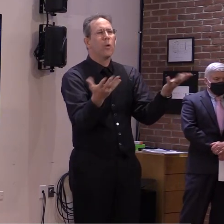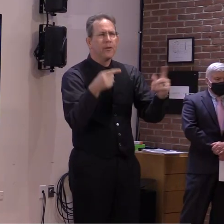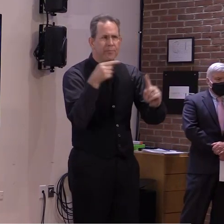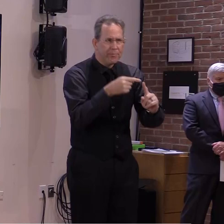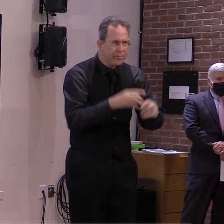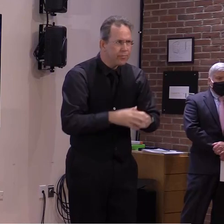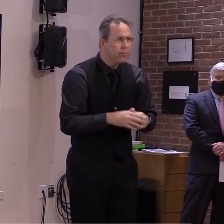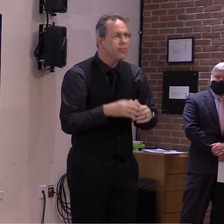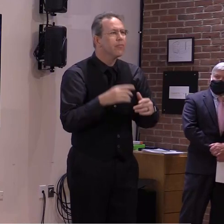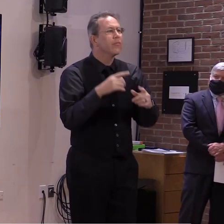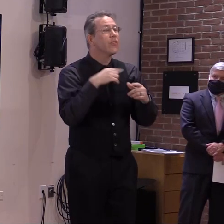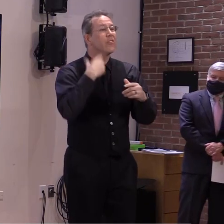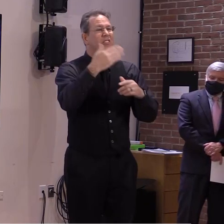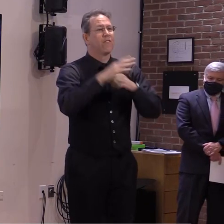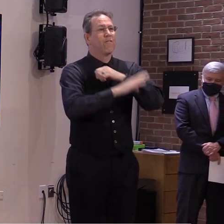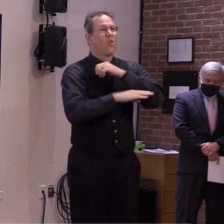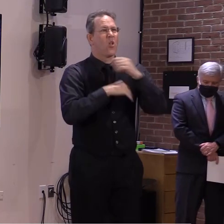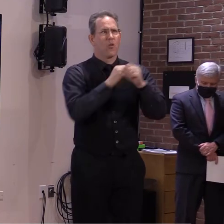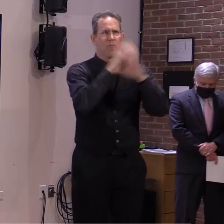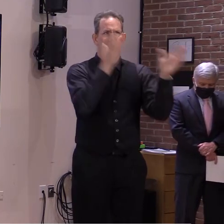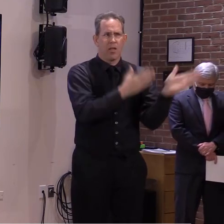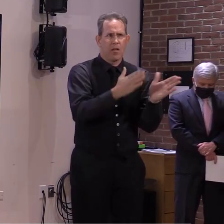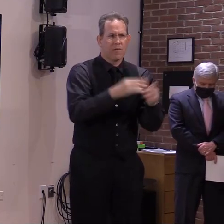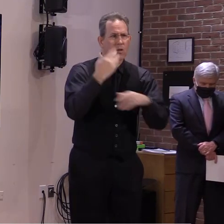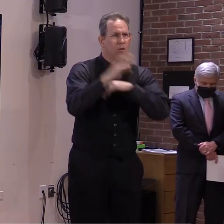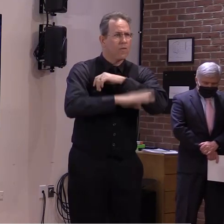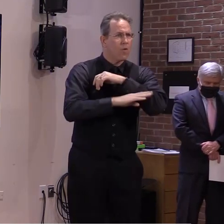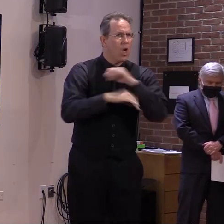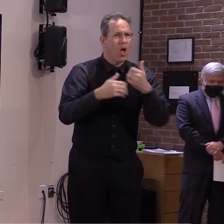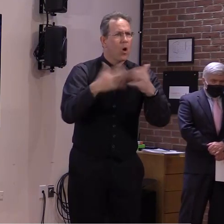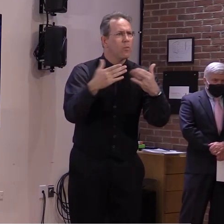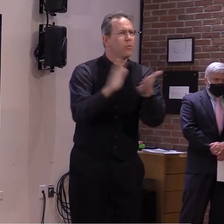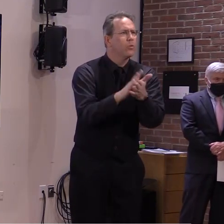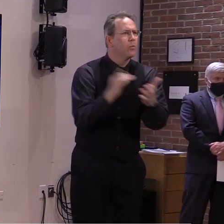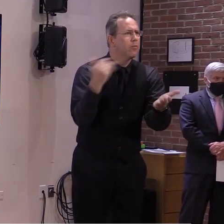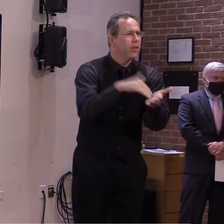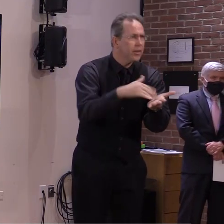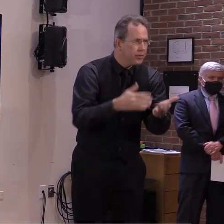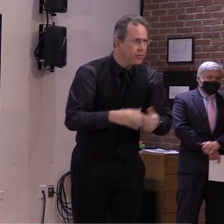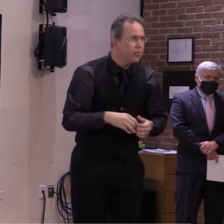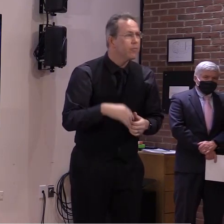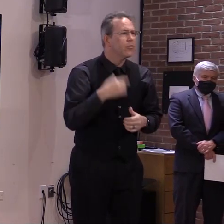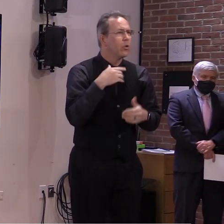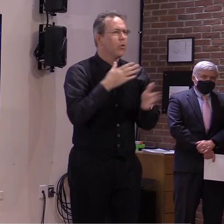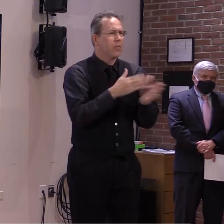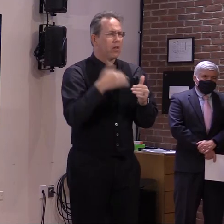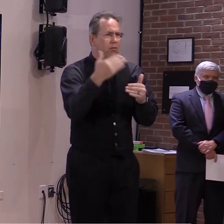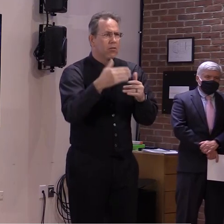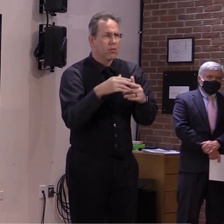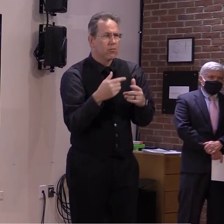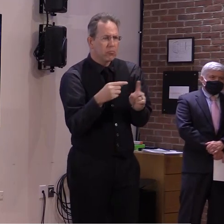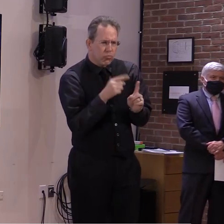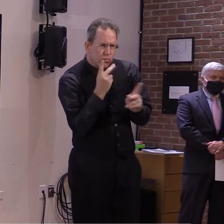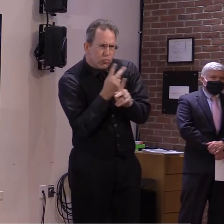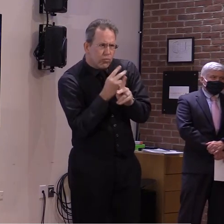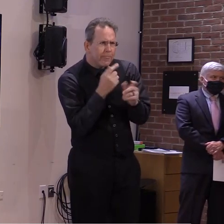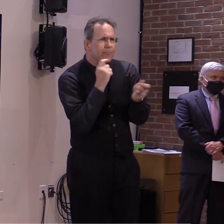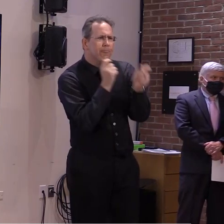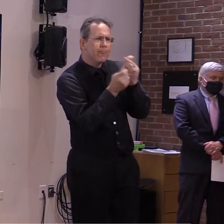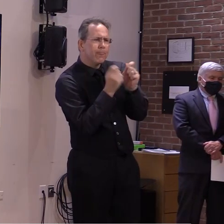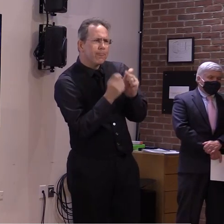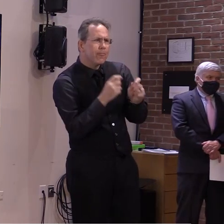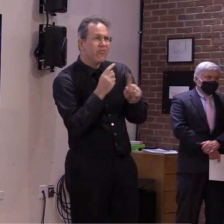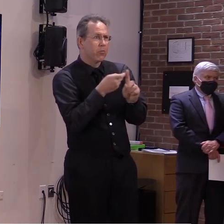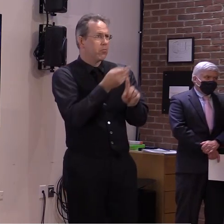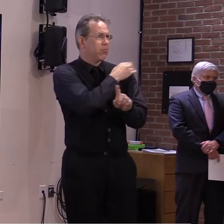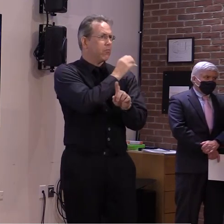time we updated the guidance was in October in anticipation of the holiday period. We are now revising the guidance a third time with a focus